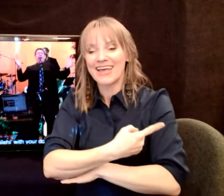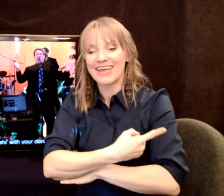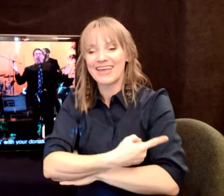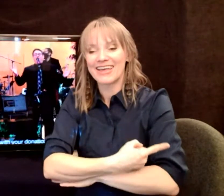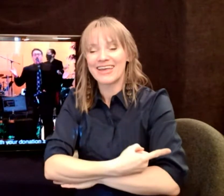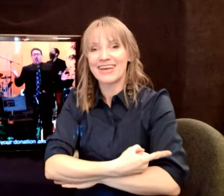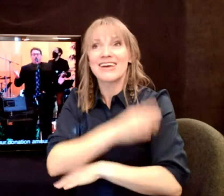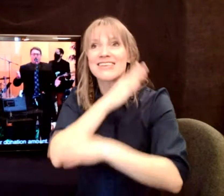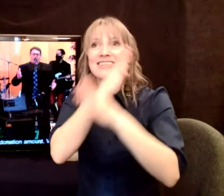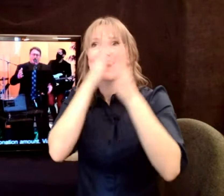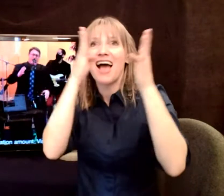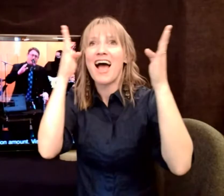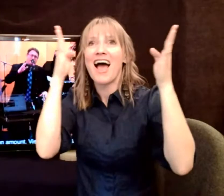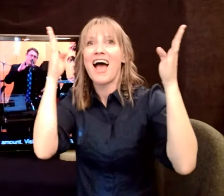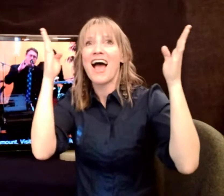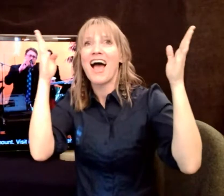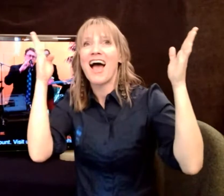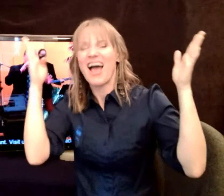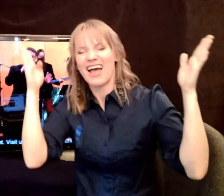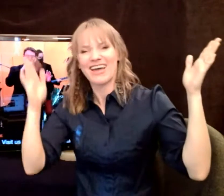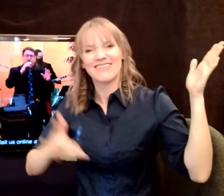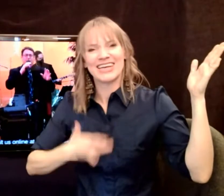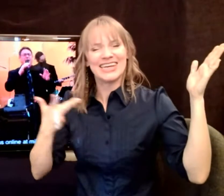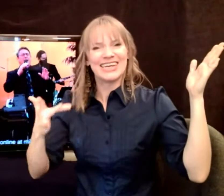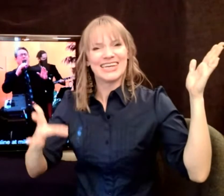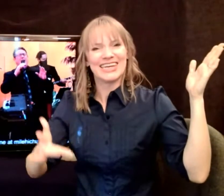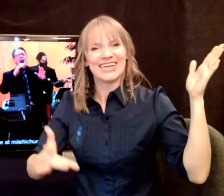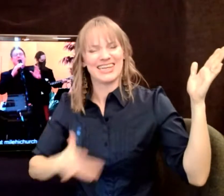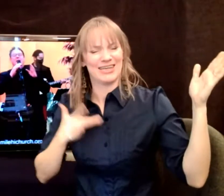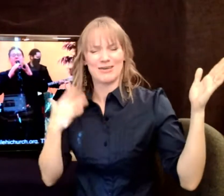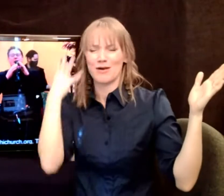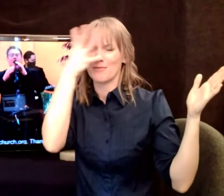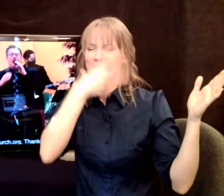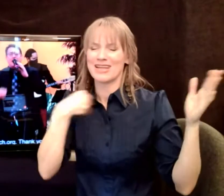want to feel like it's a beautiful place.